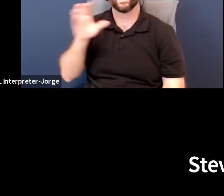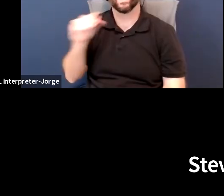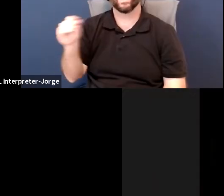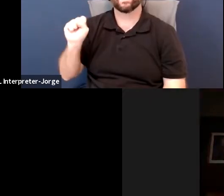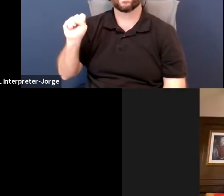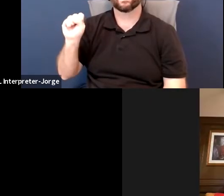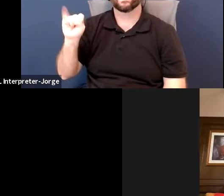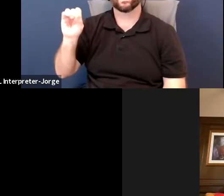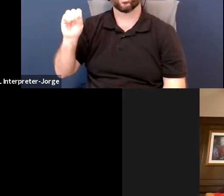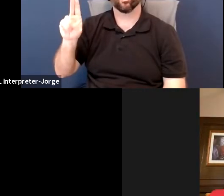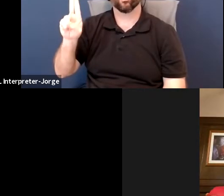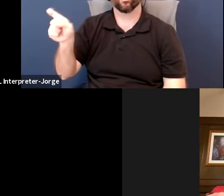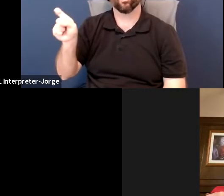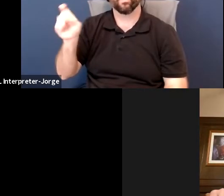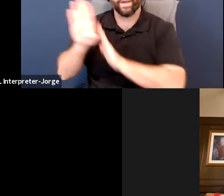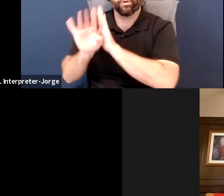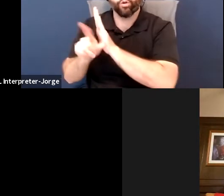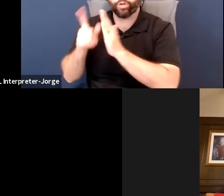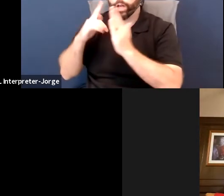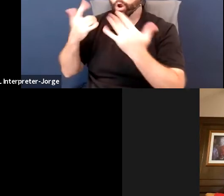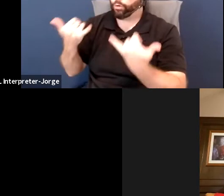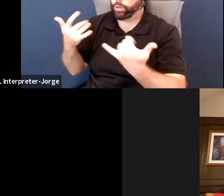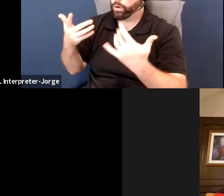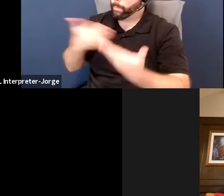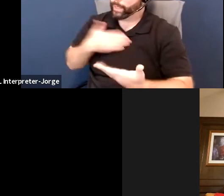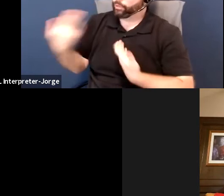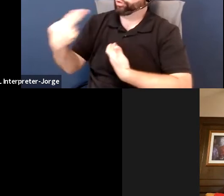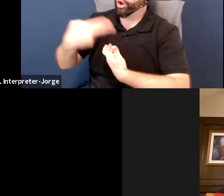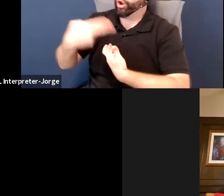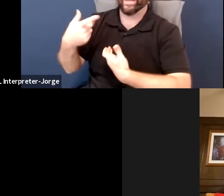me, I would love to turn this stage over to you.